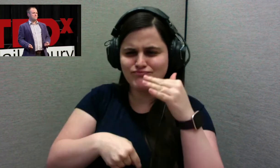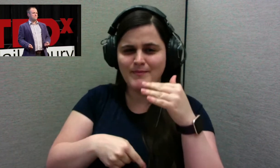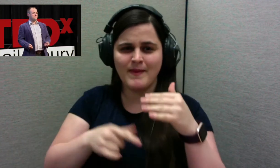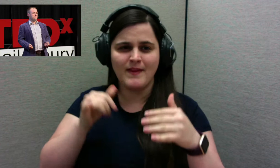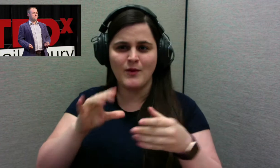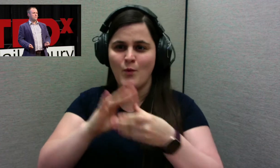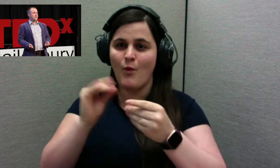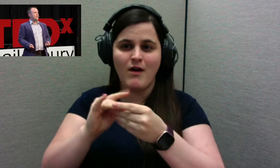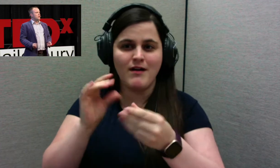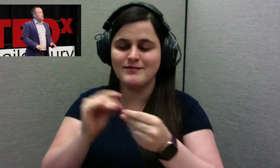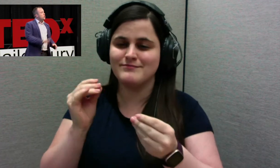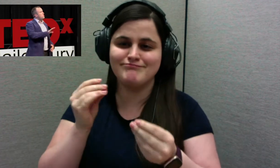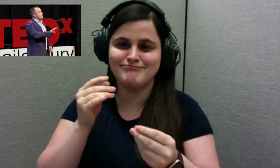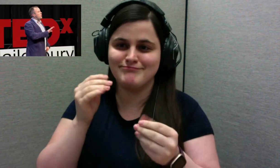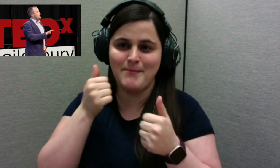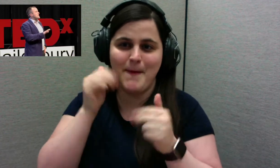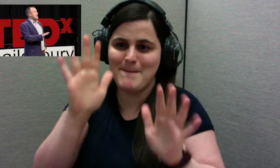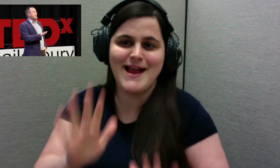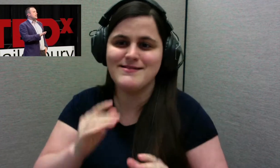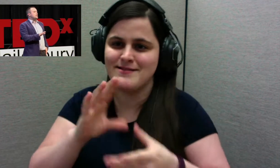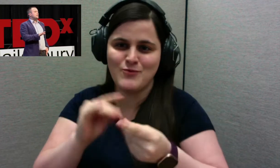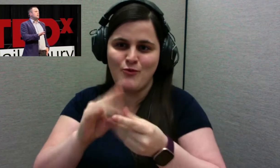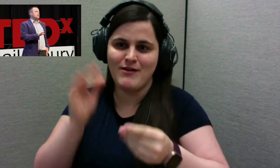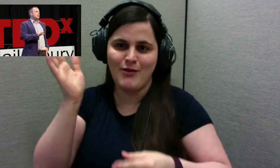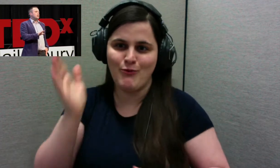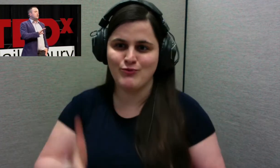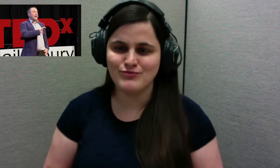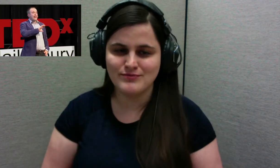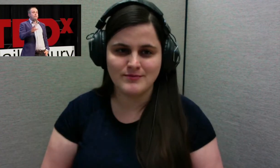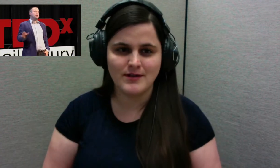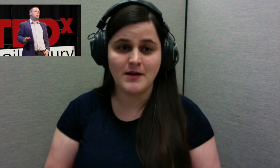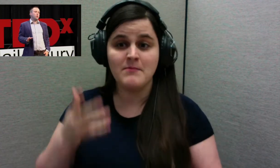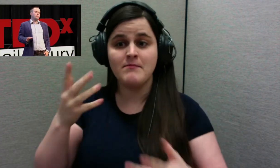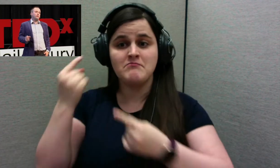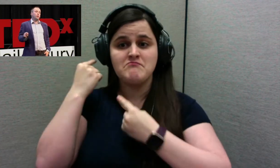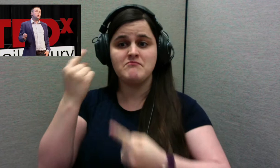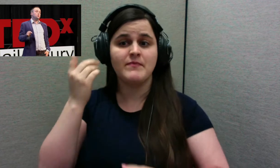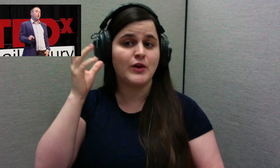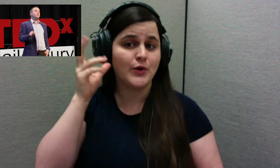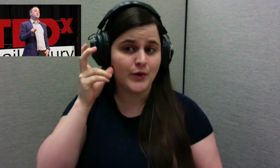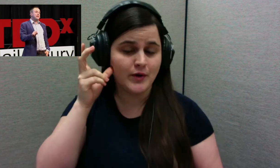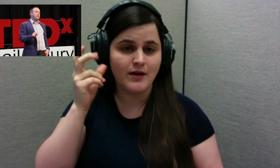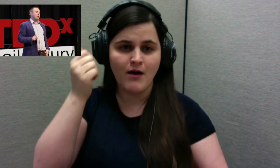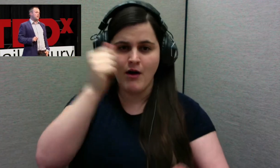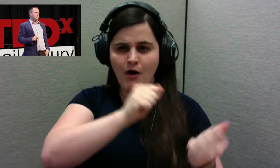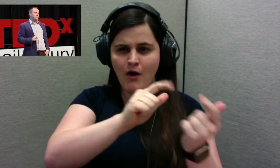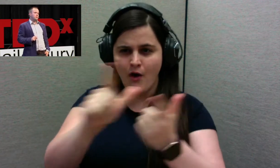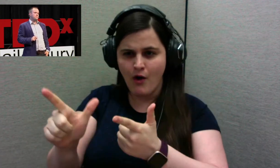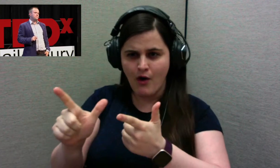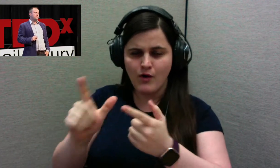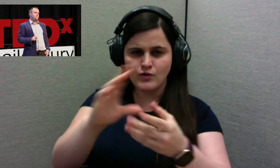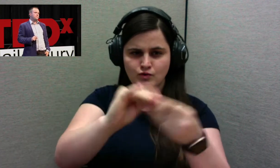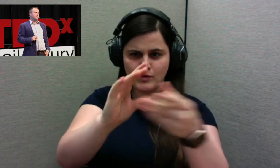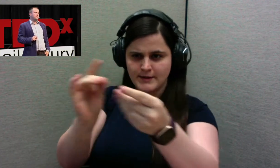stories. You may have heard it said that every story falls into one of 7